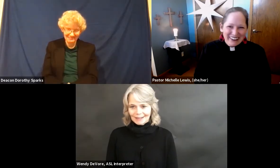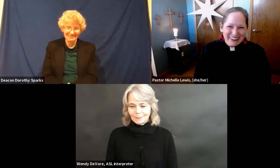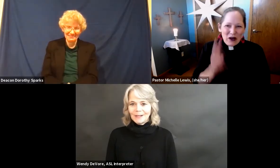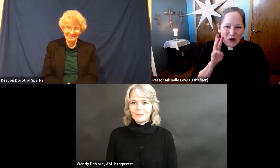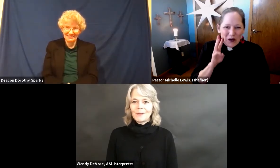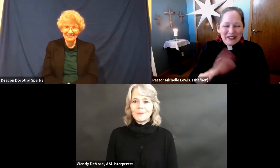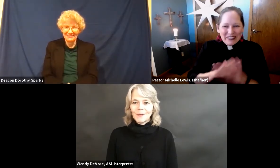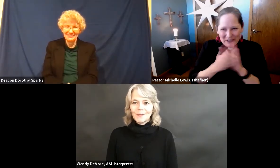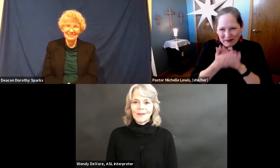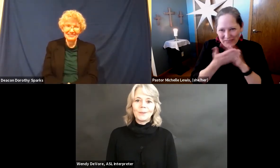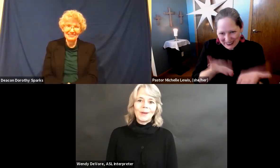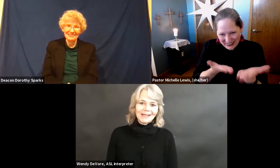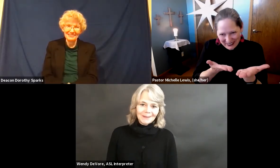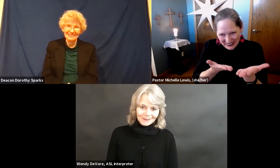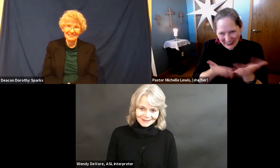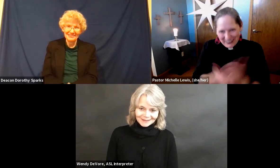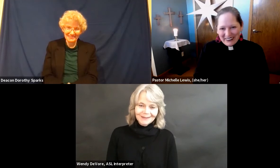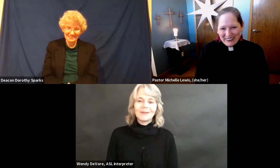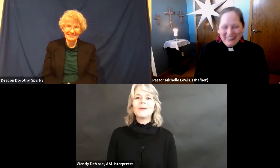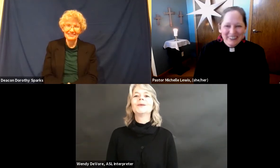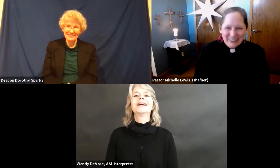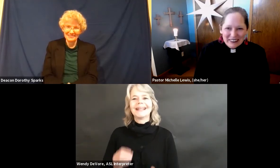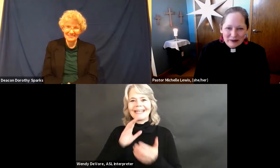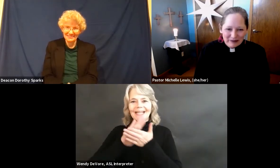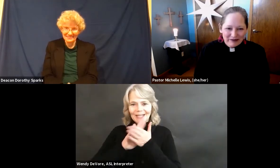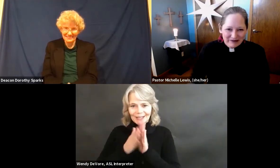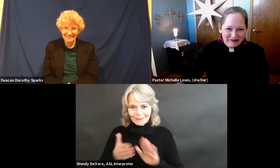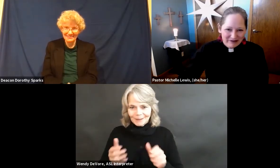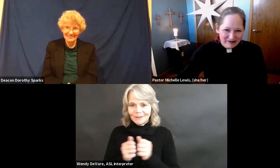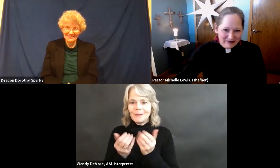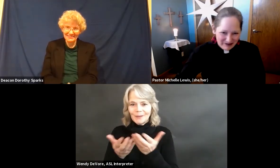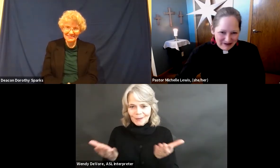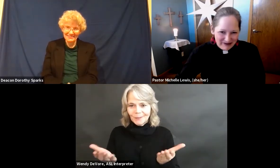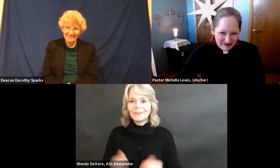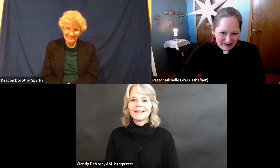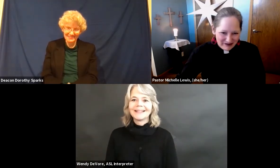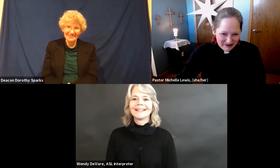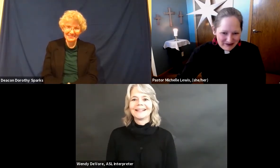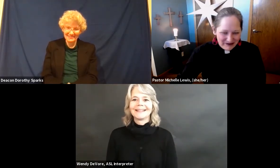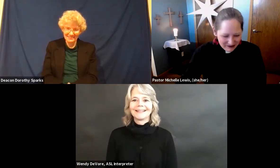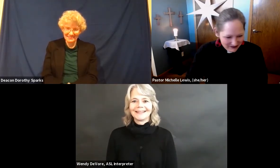And peace with you both. And Wendy, peace to you. And peace be with you.